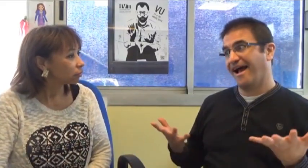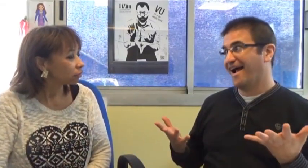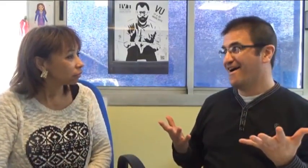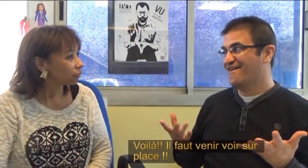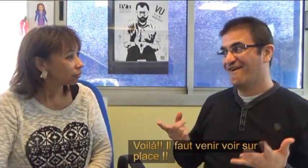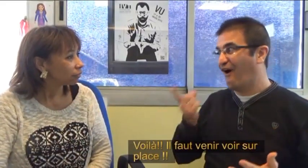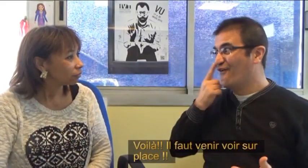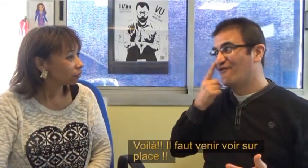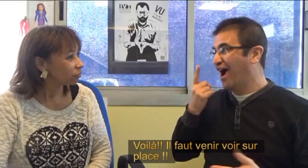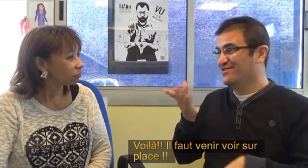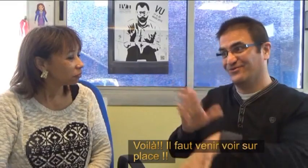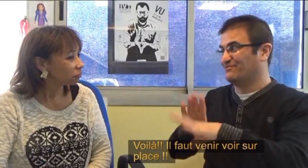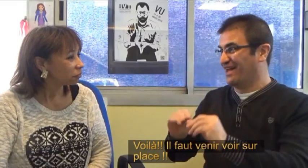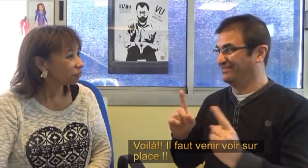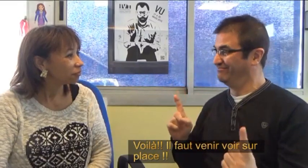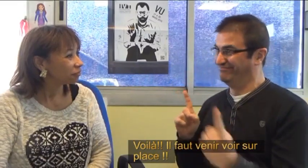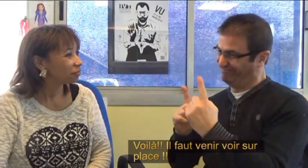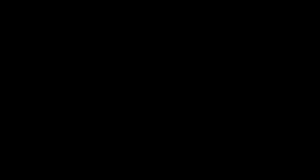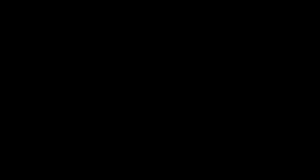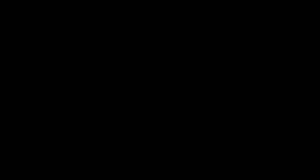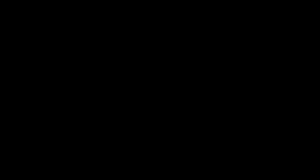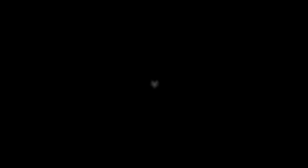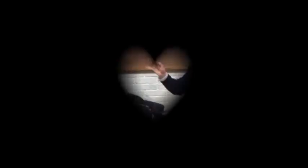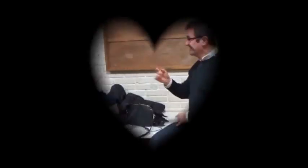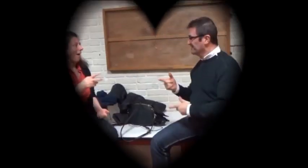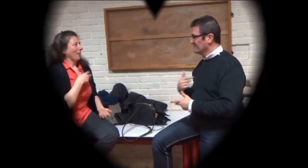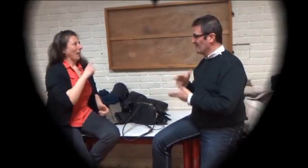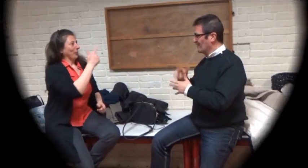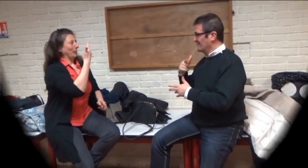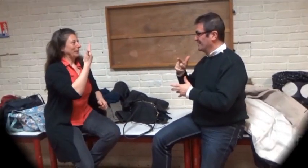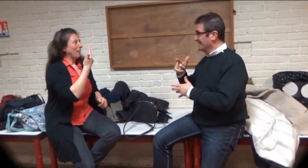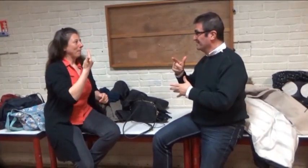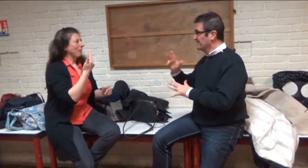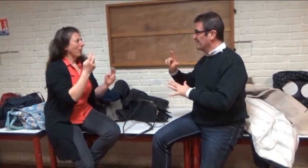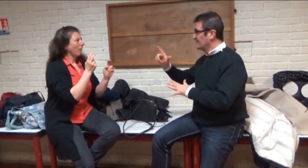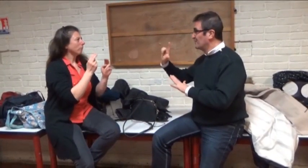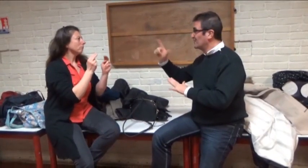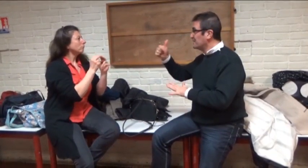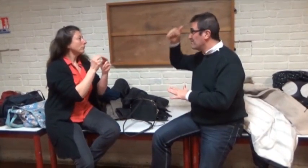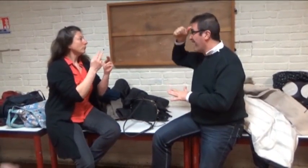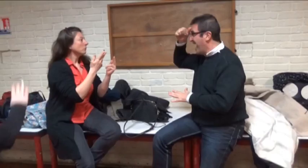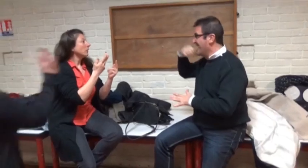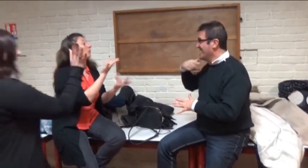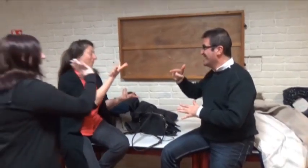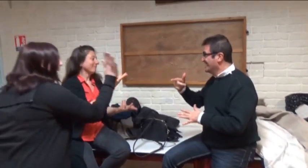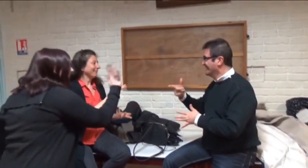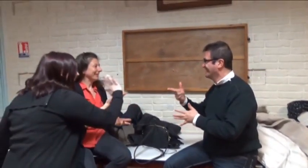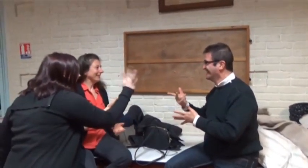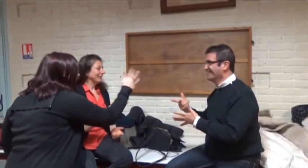sometimes, but guess what, you're not the only one. The door is shut, but so is